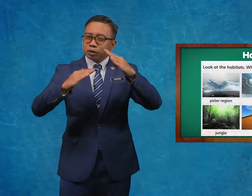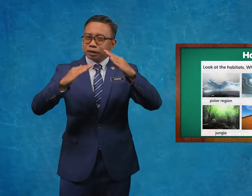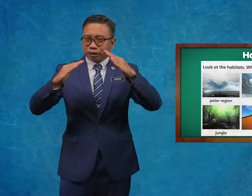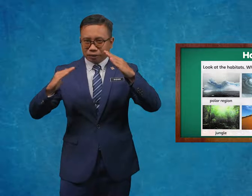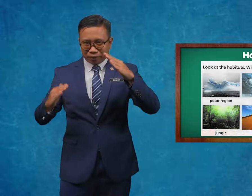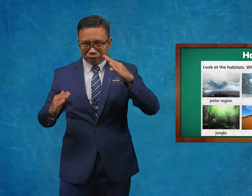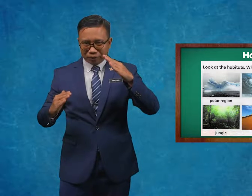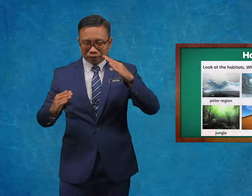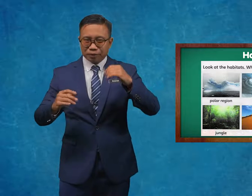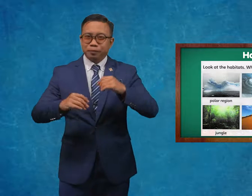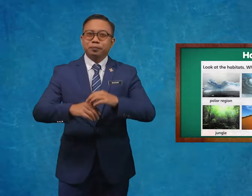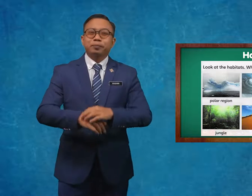mountain,